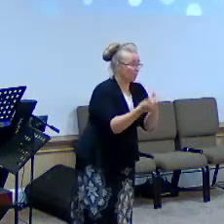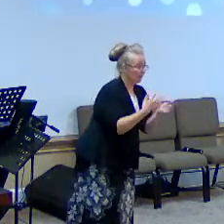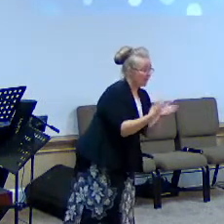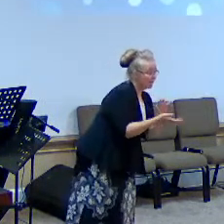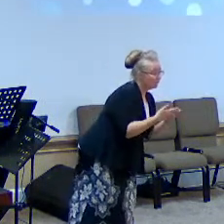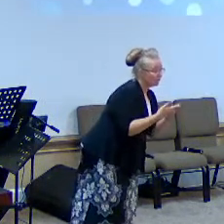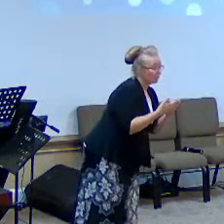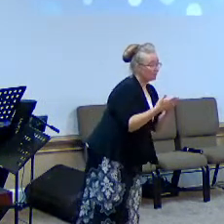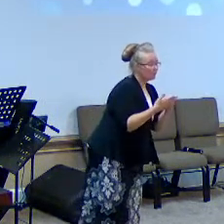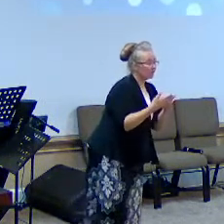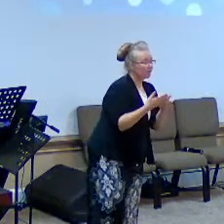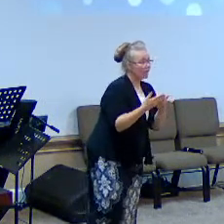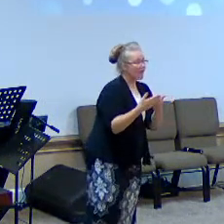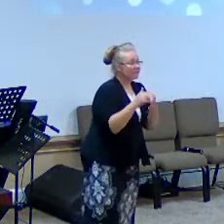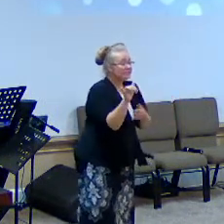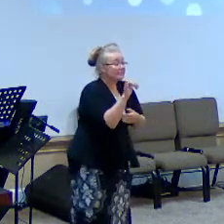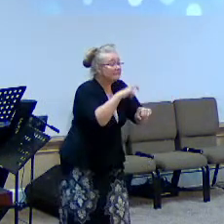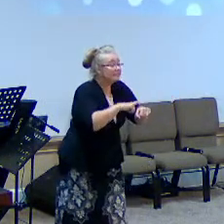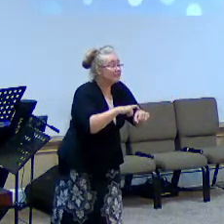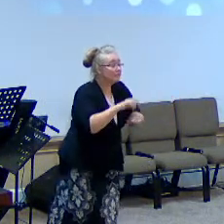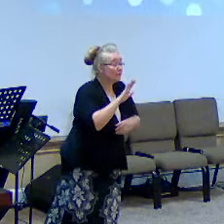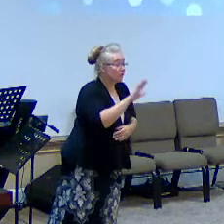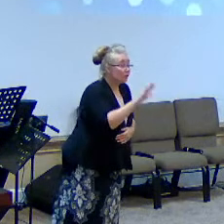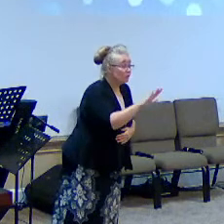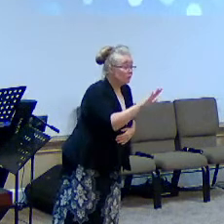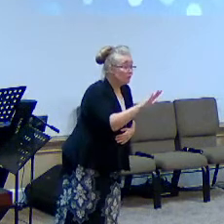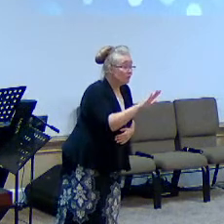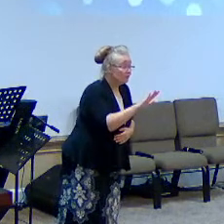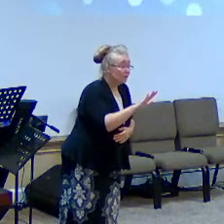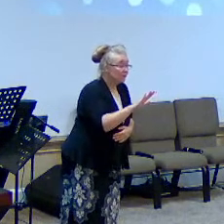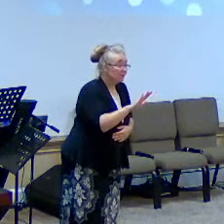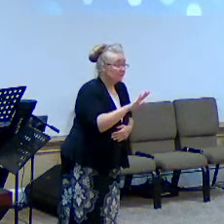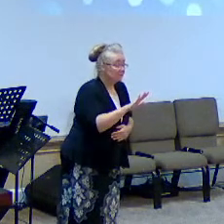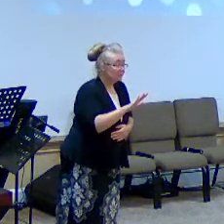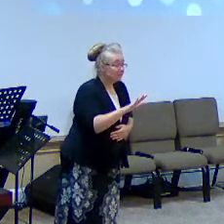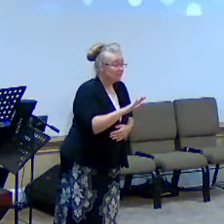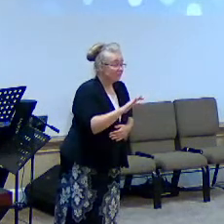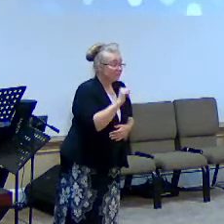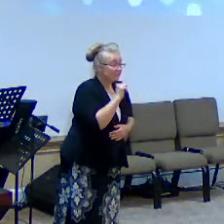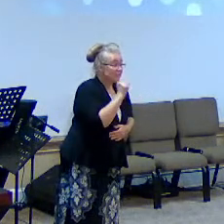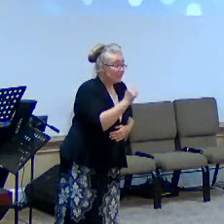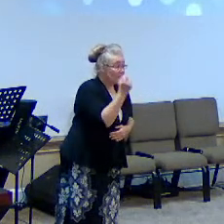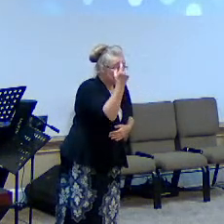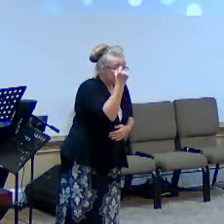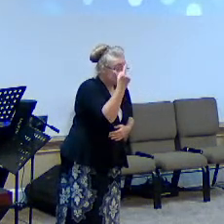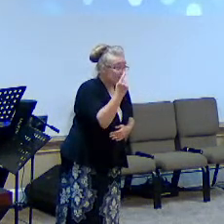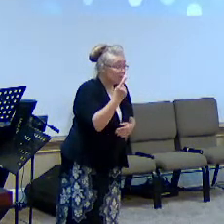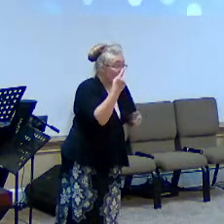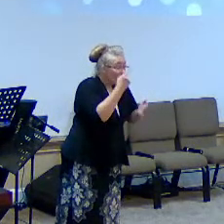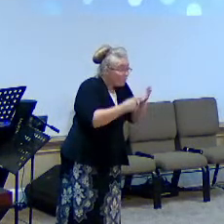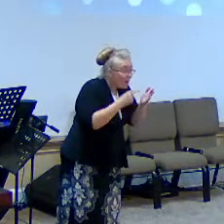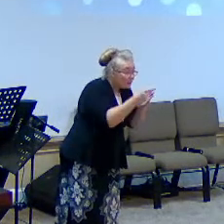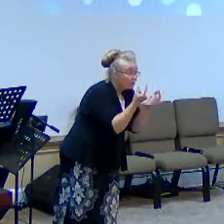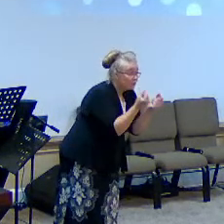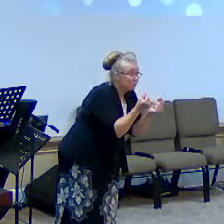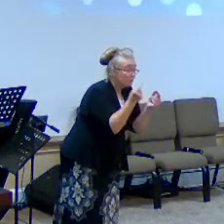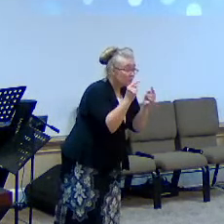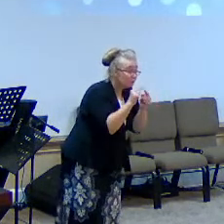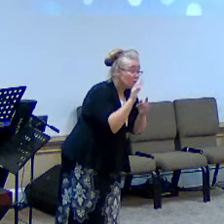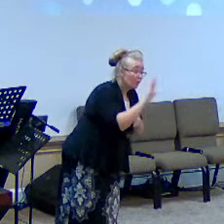amen. Amen. At the same time, you are underestimating, amen, what you're doing to your own soul.